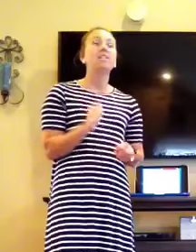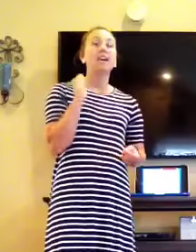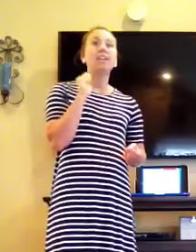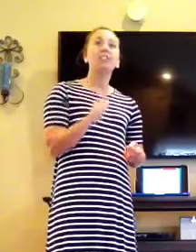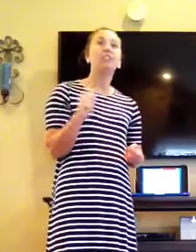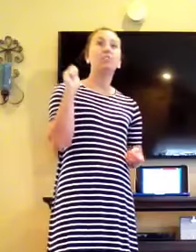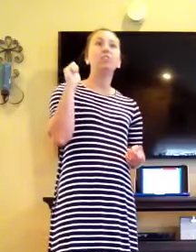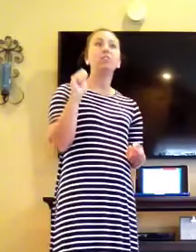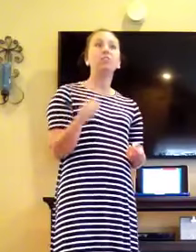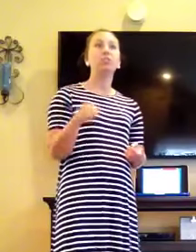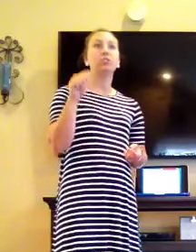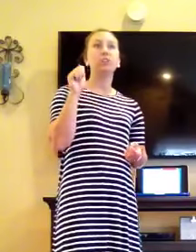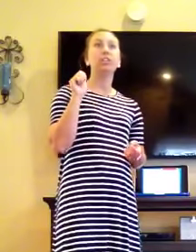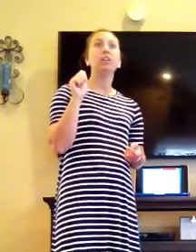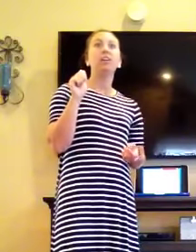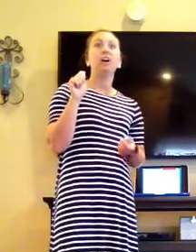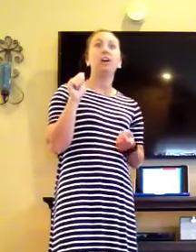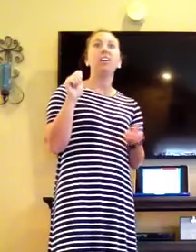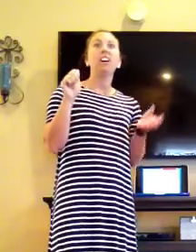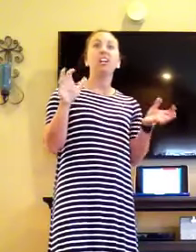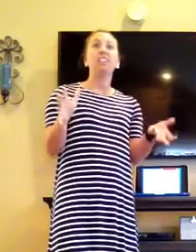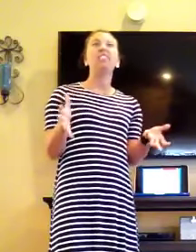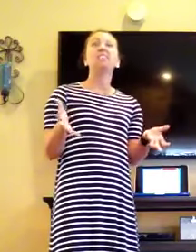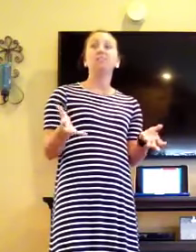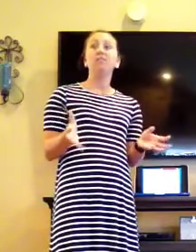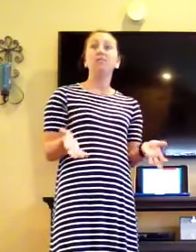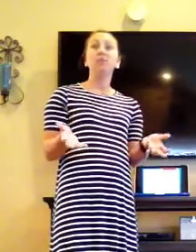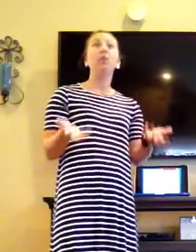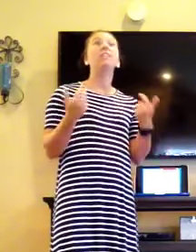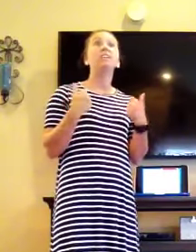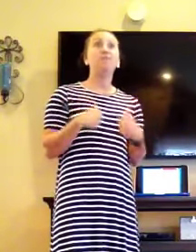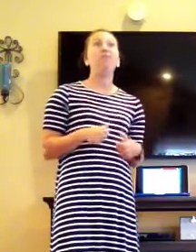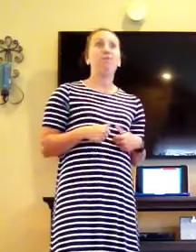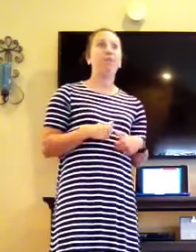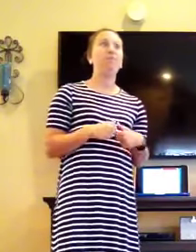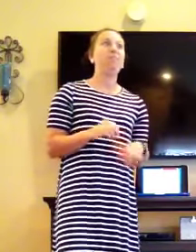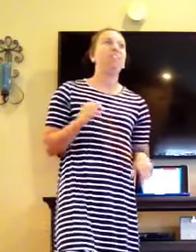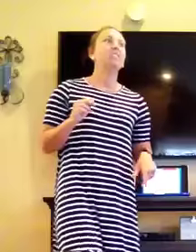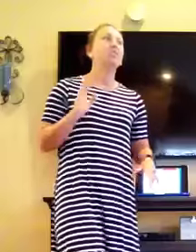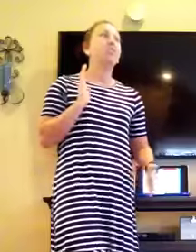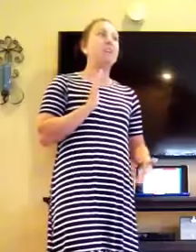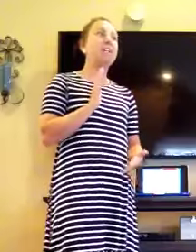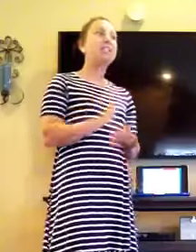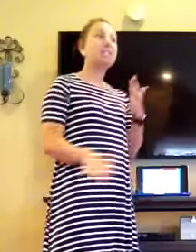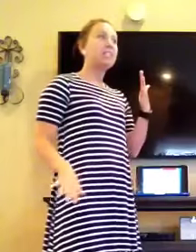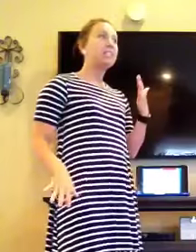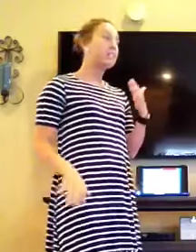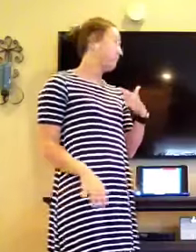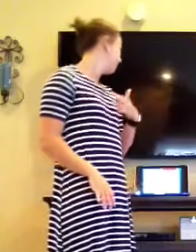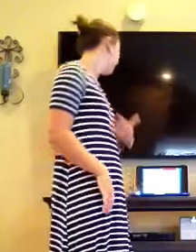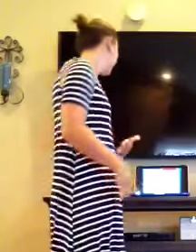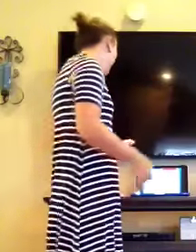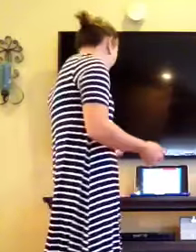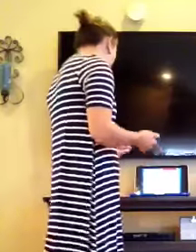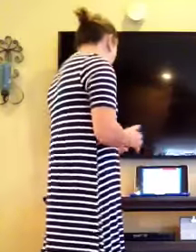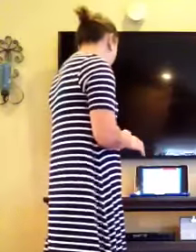a student could kind of relieve you from. So make a list, and then you're